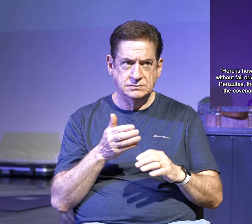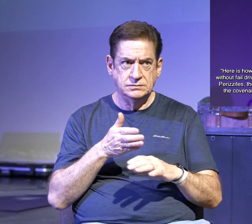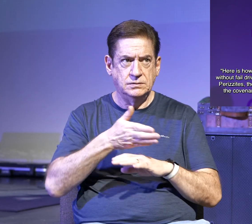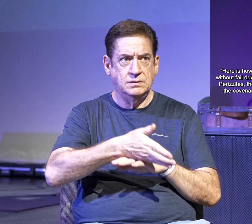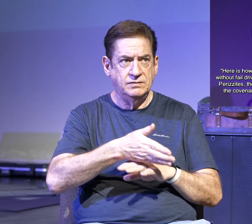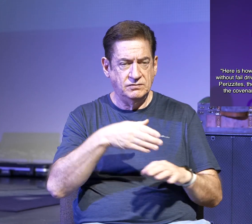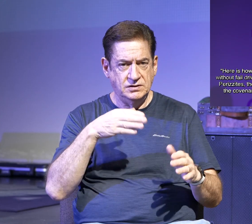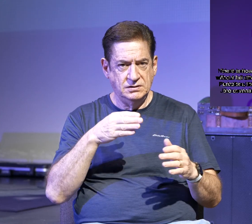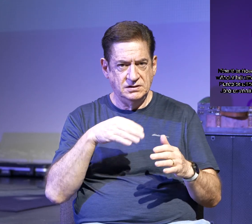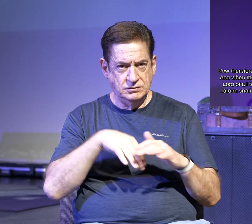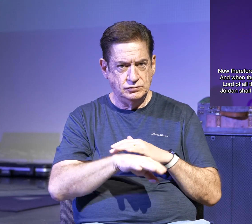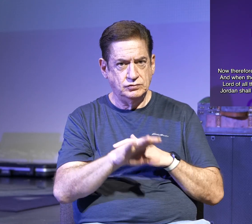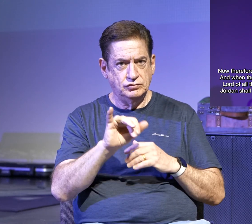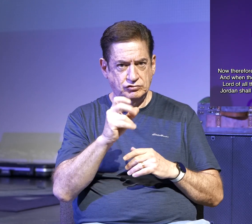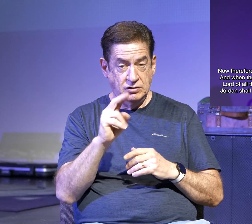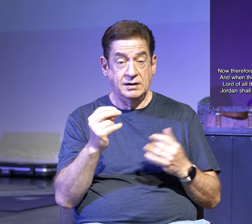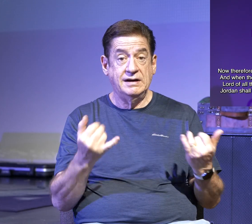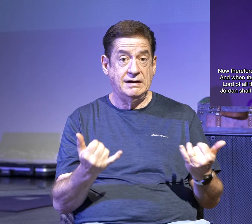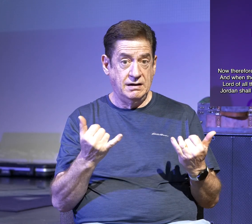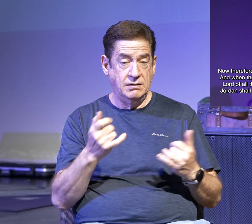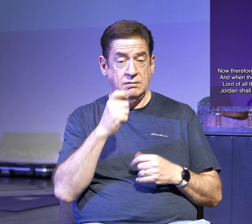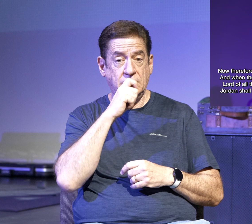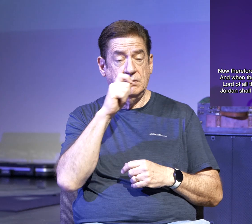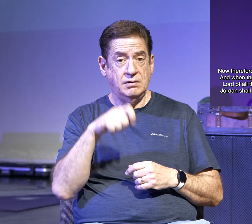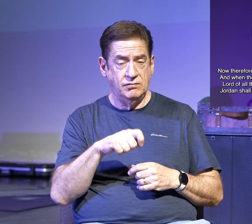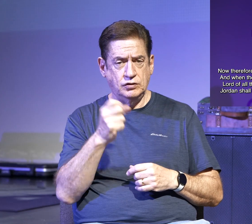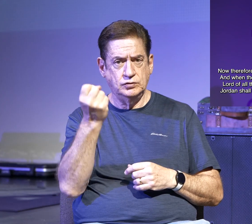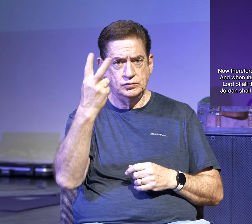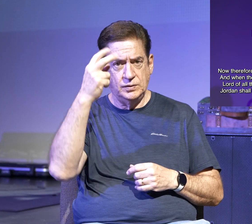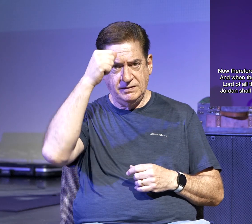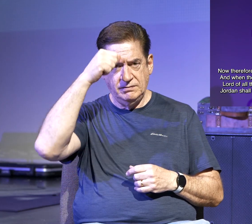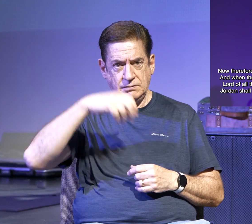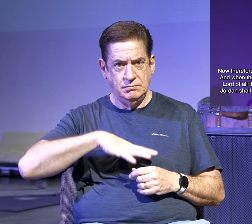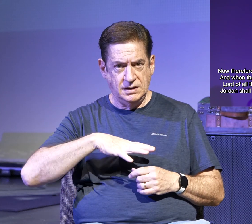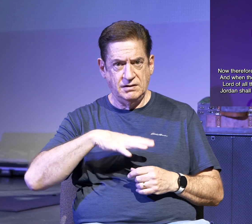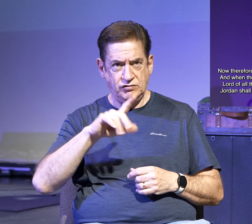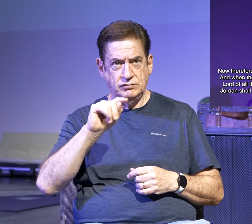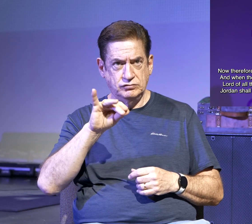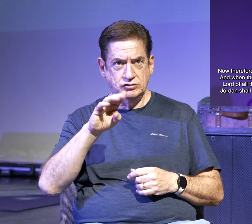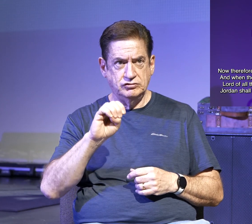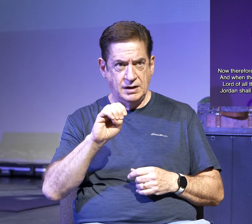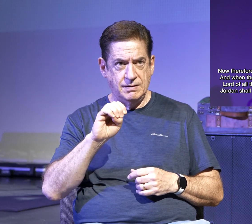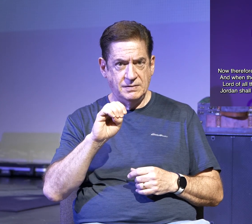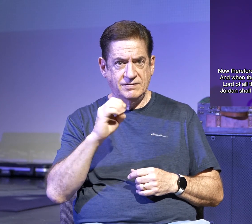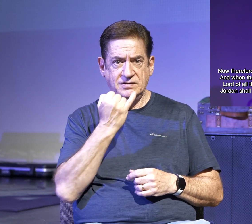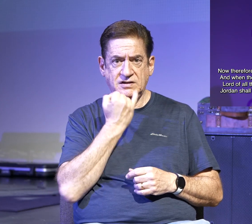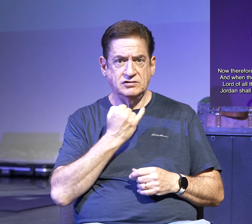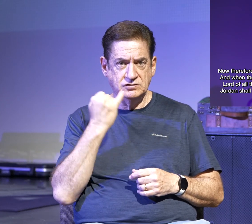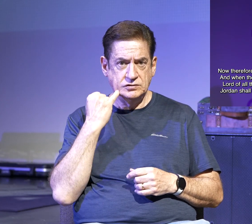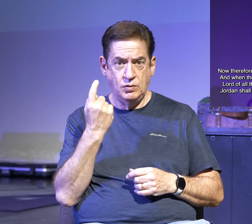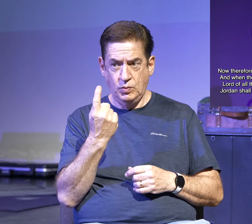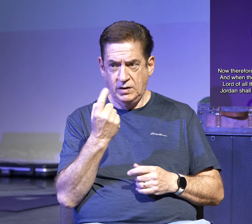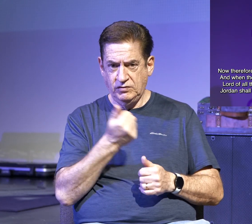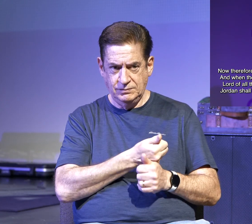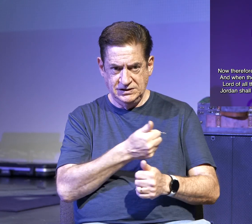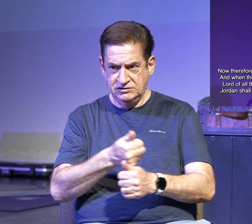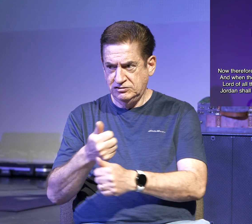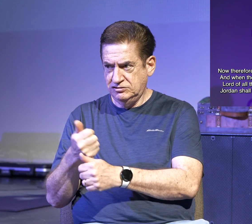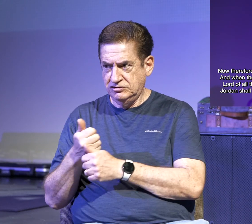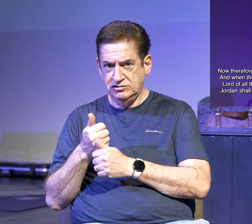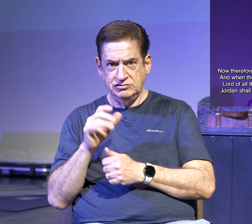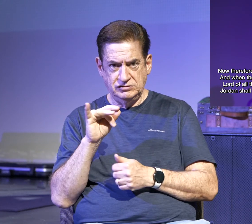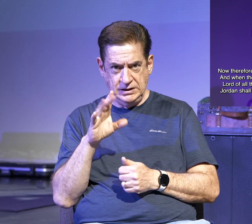into the Jordan. Now, therefore, take 12 men from the tribes of Israel, one or from each tribe a